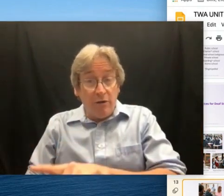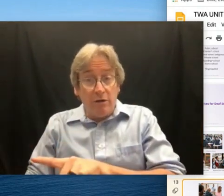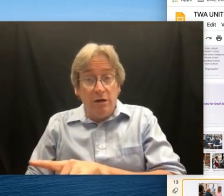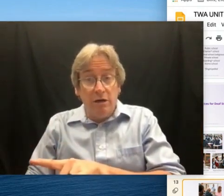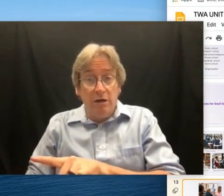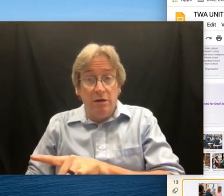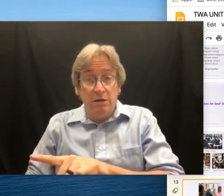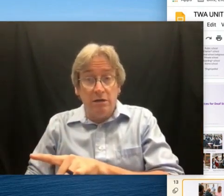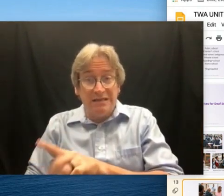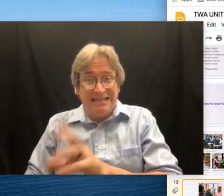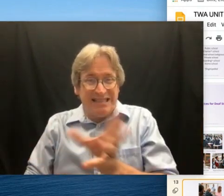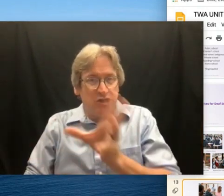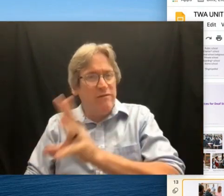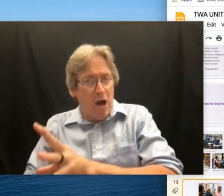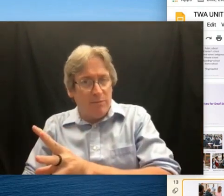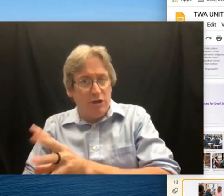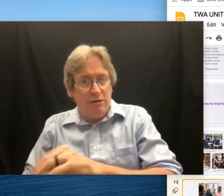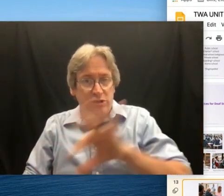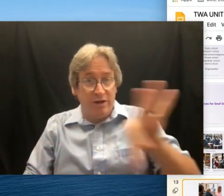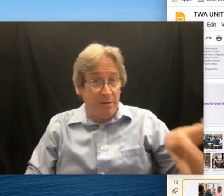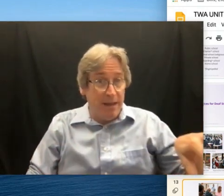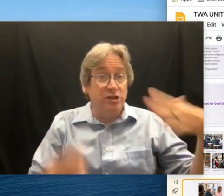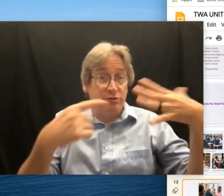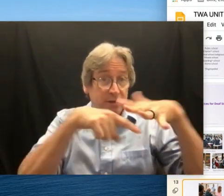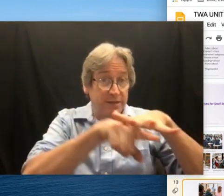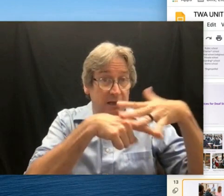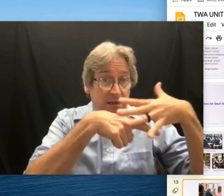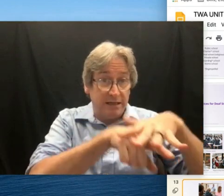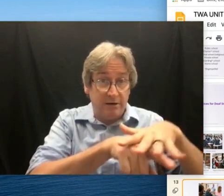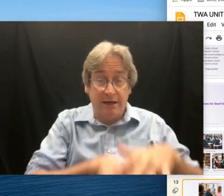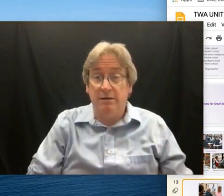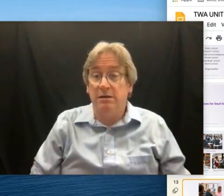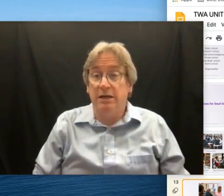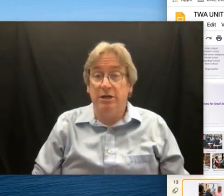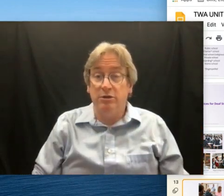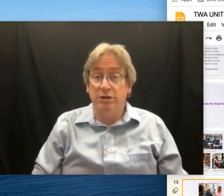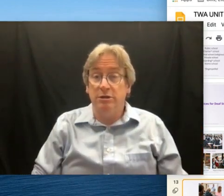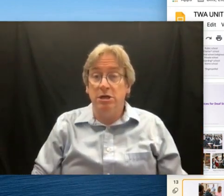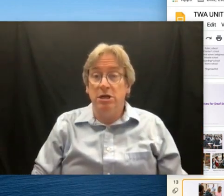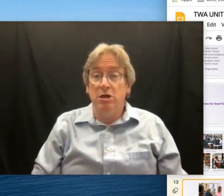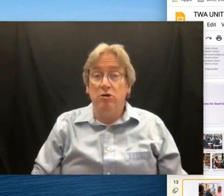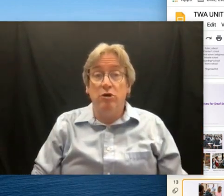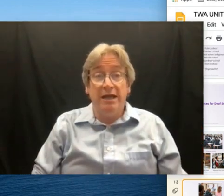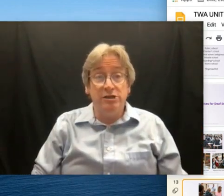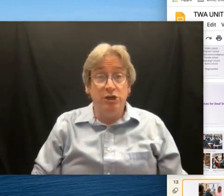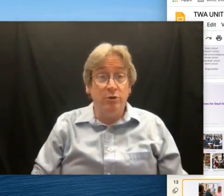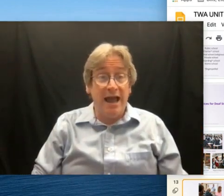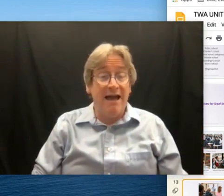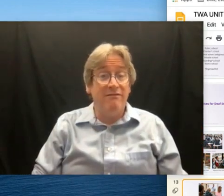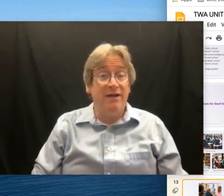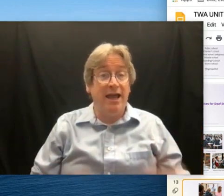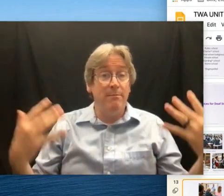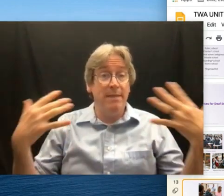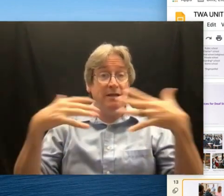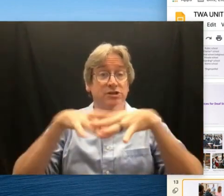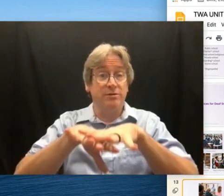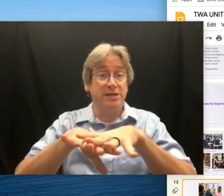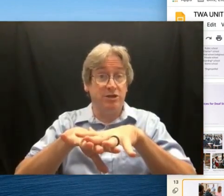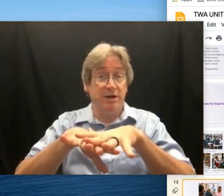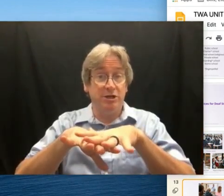The other sort of option, so you got the mainstream, the solitary inclusion, is you can have